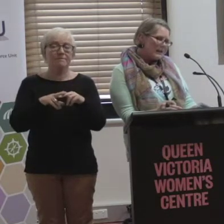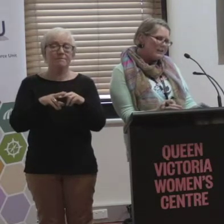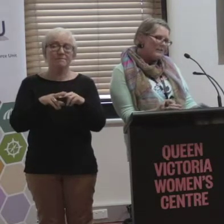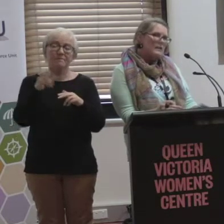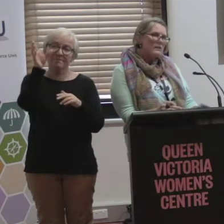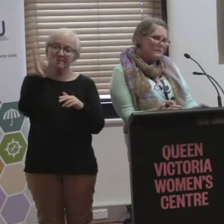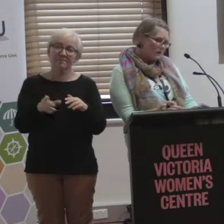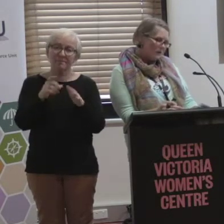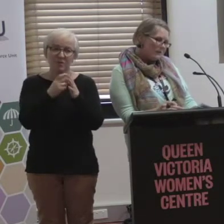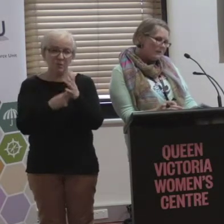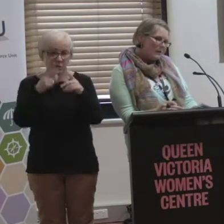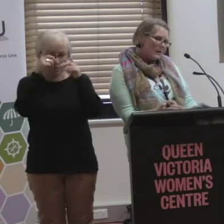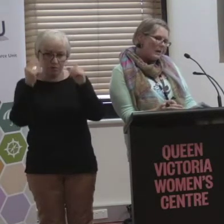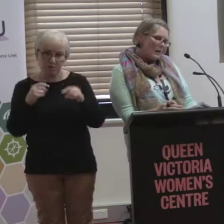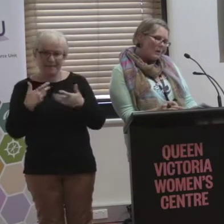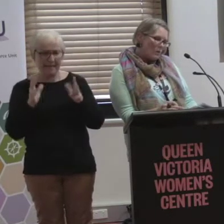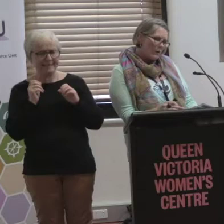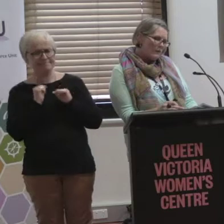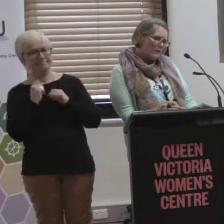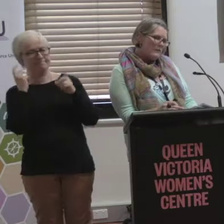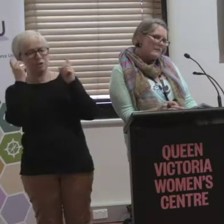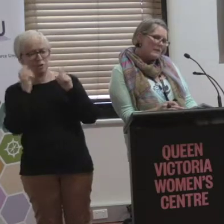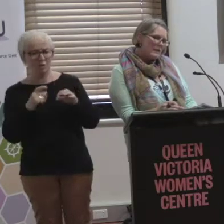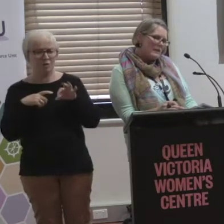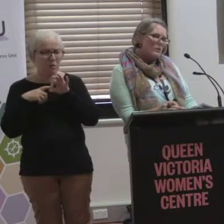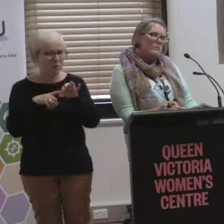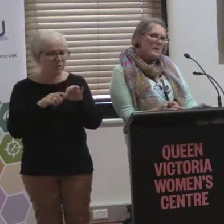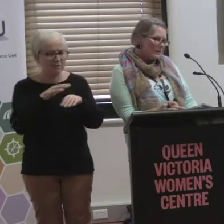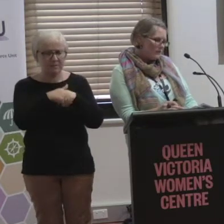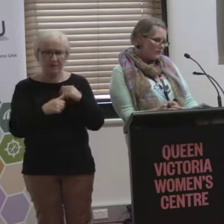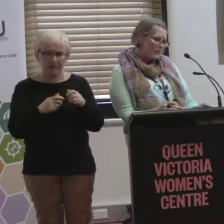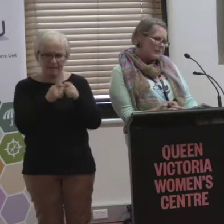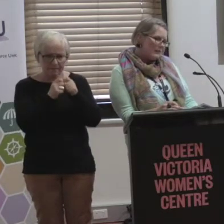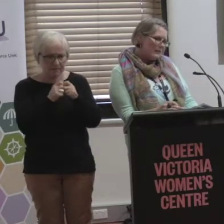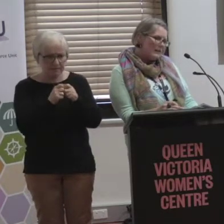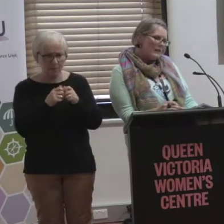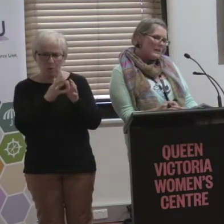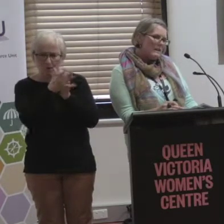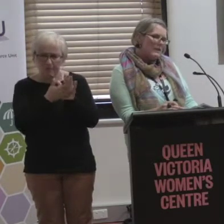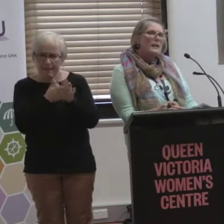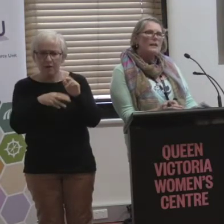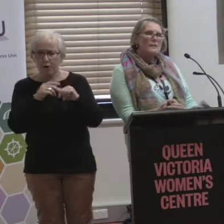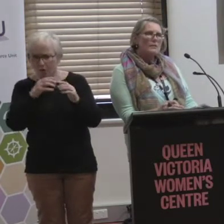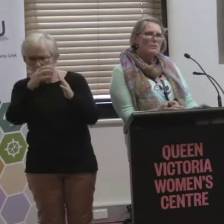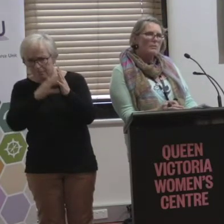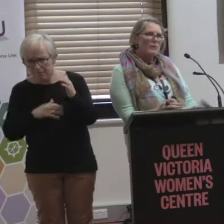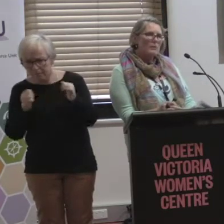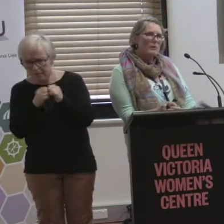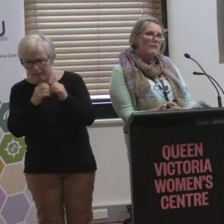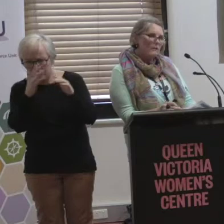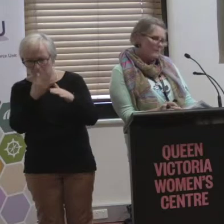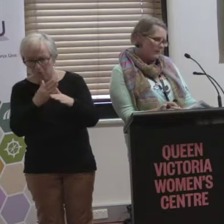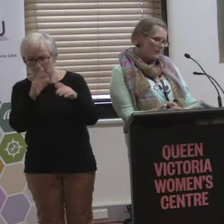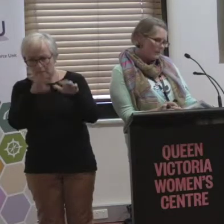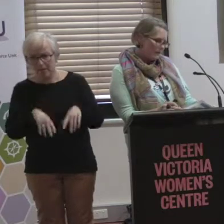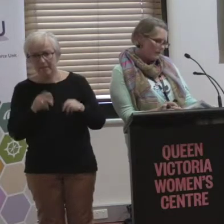any stage has any concerns or questions the validity or the meaning of a directive, then VCAT's the appropriate body